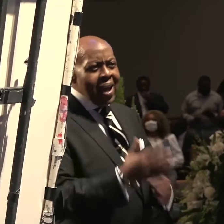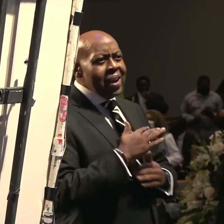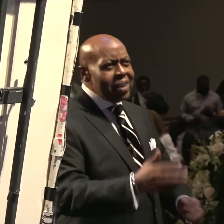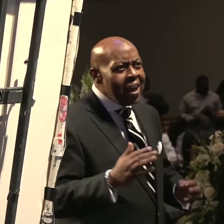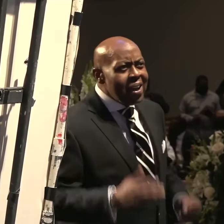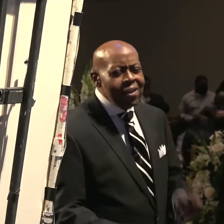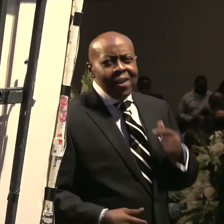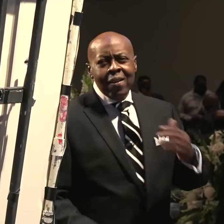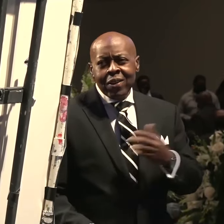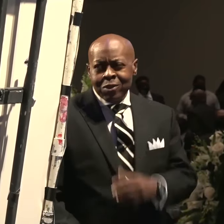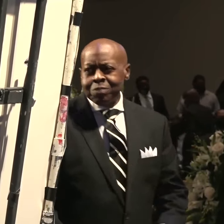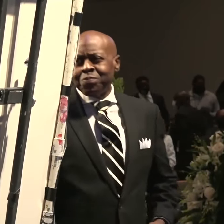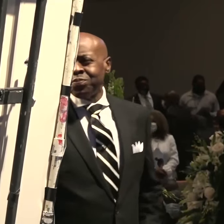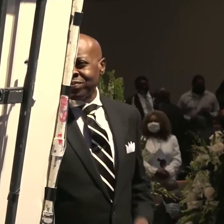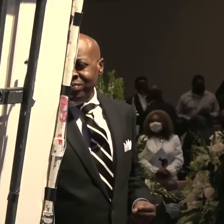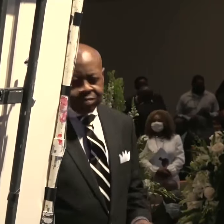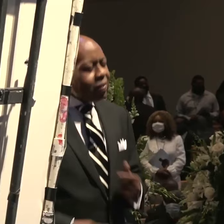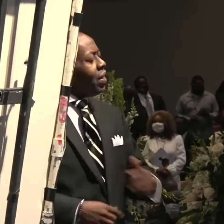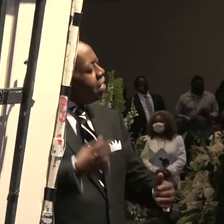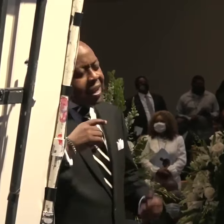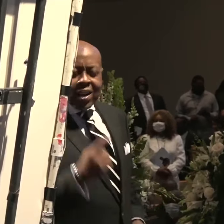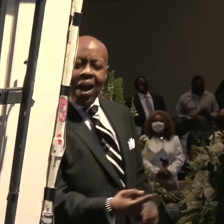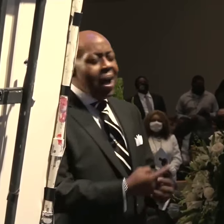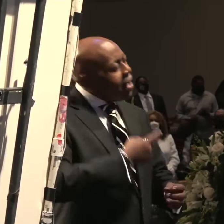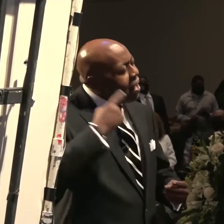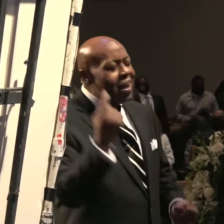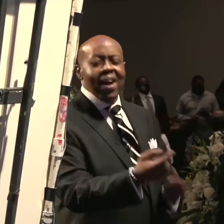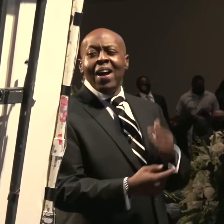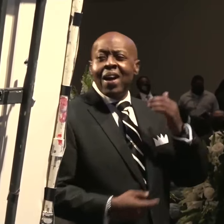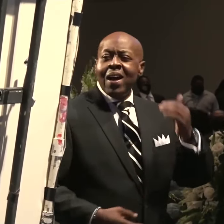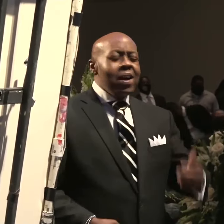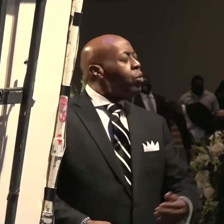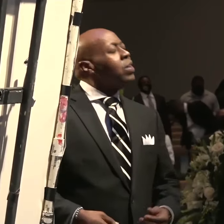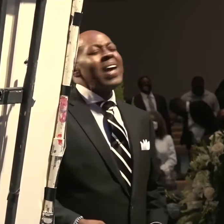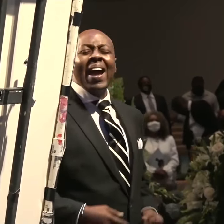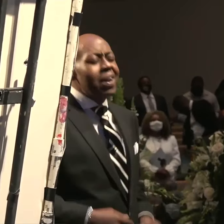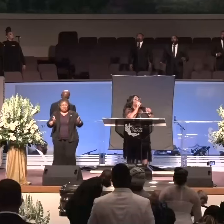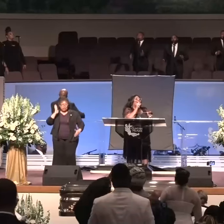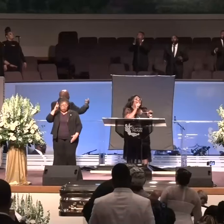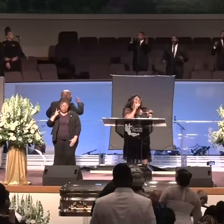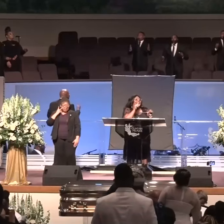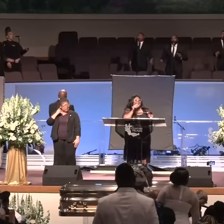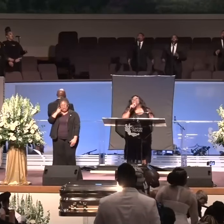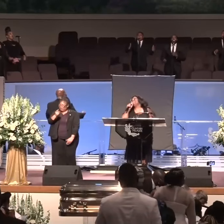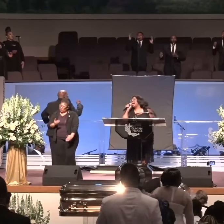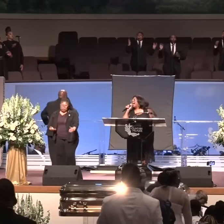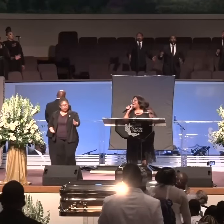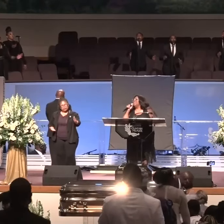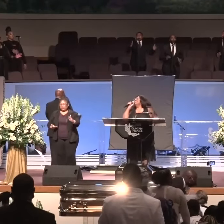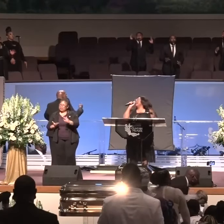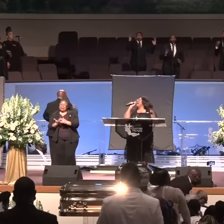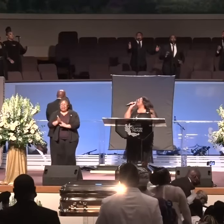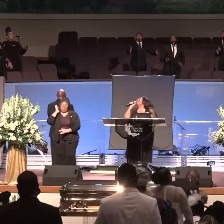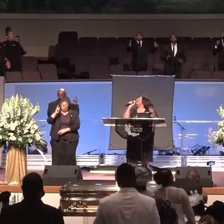do it. Take care of you. Hold your children. God will take good care.